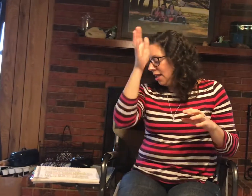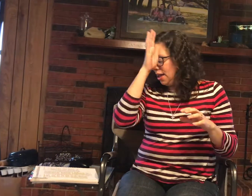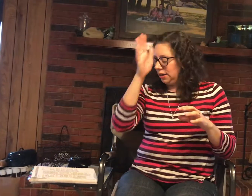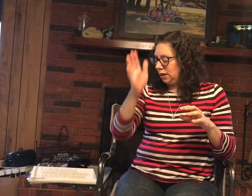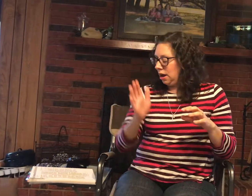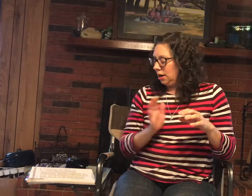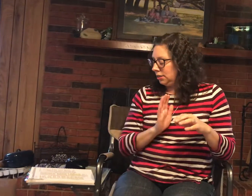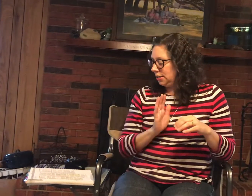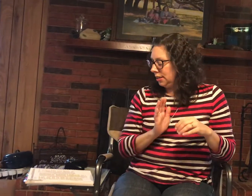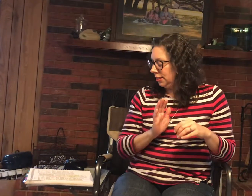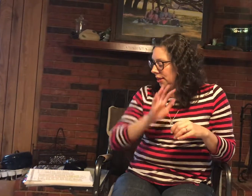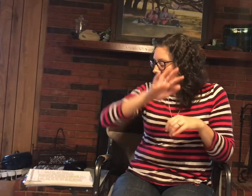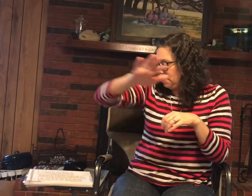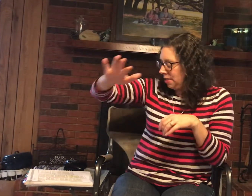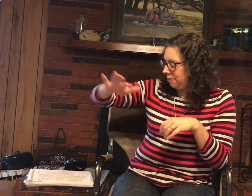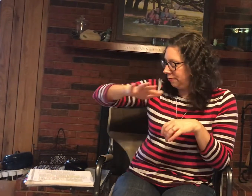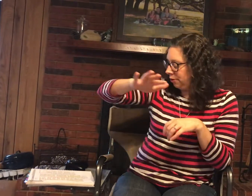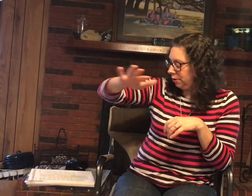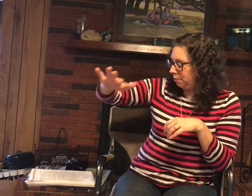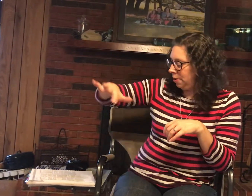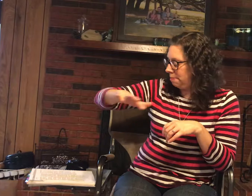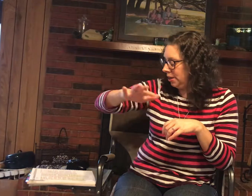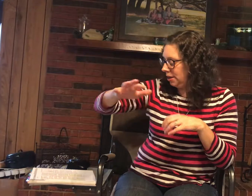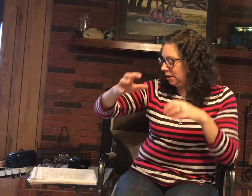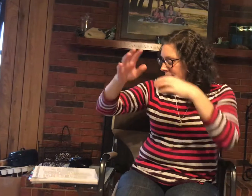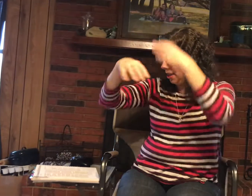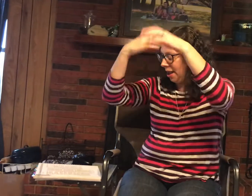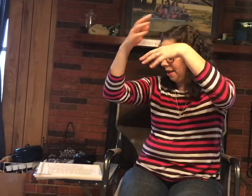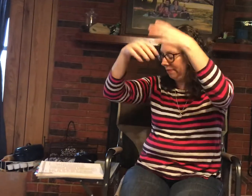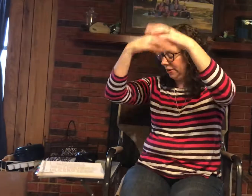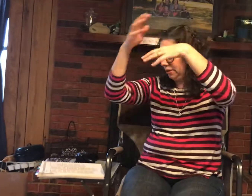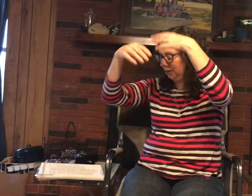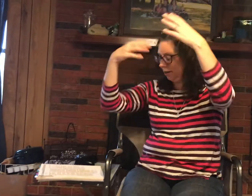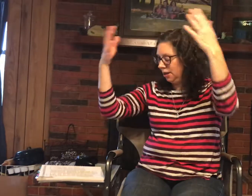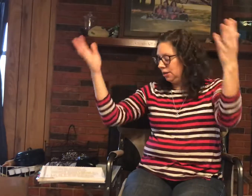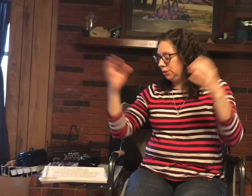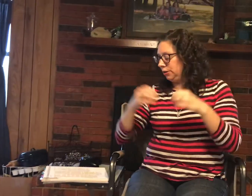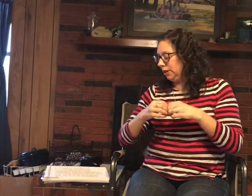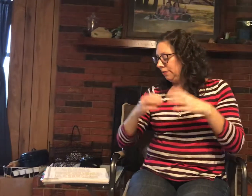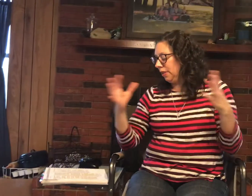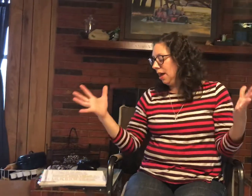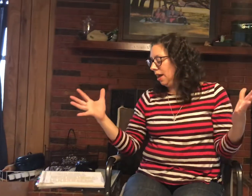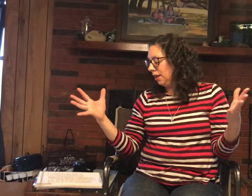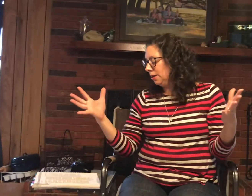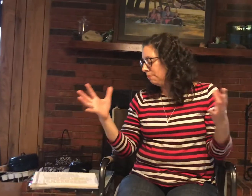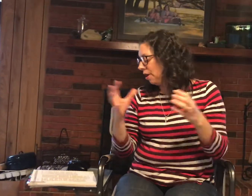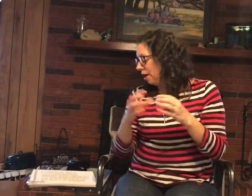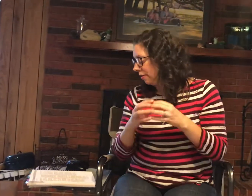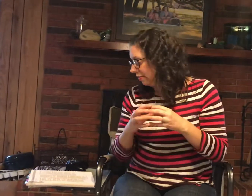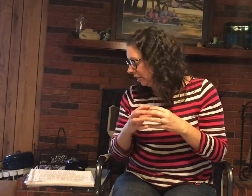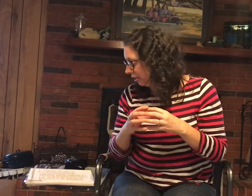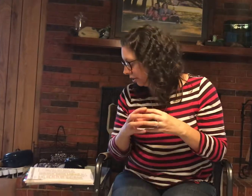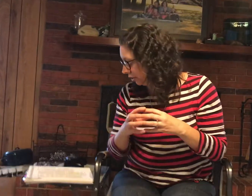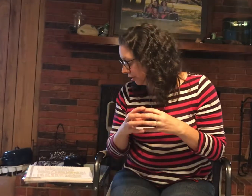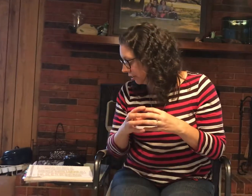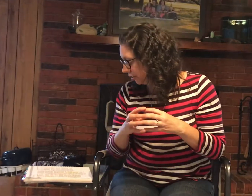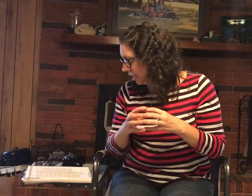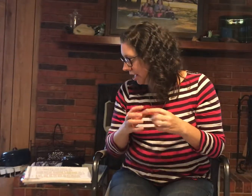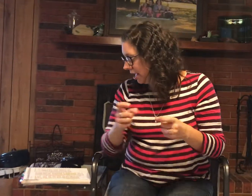And God set them in the firmament of the heaven to give light upon the earth, and